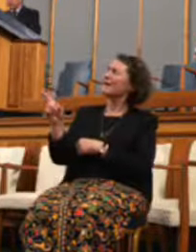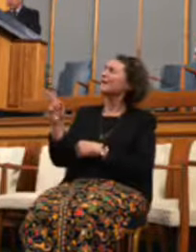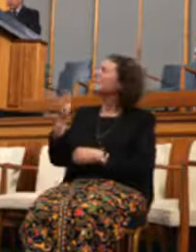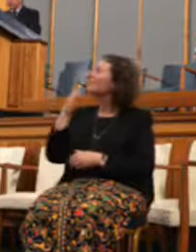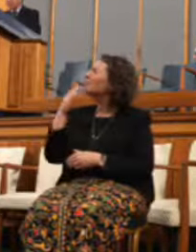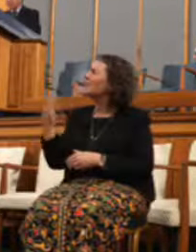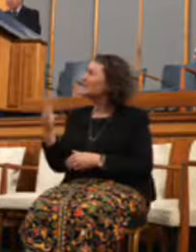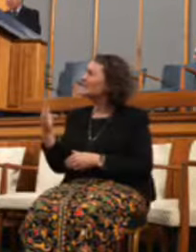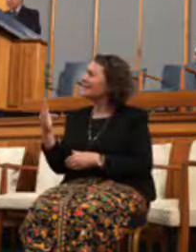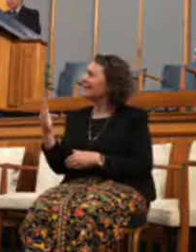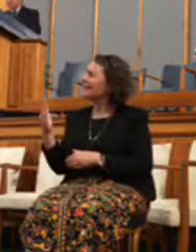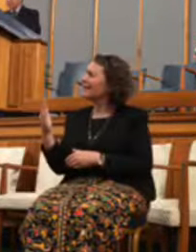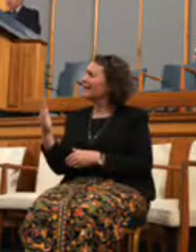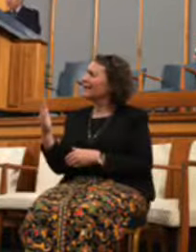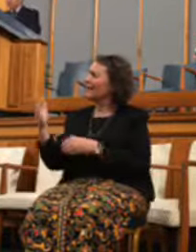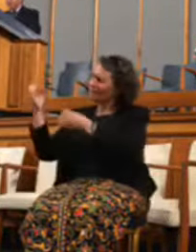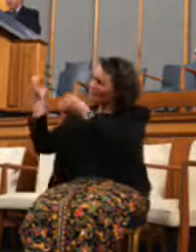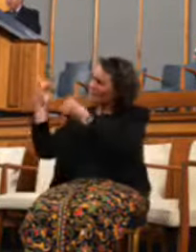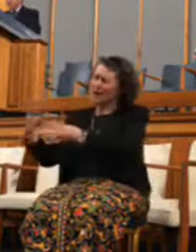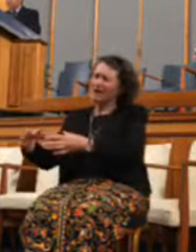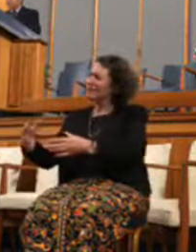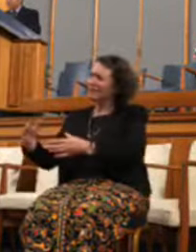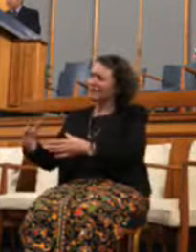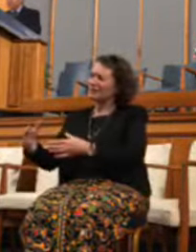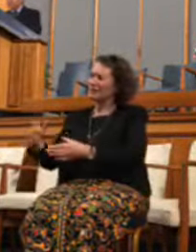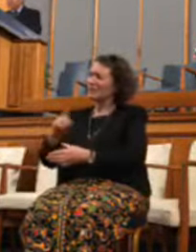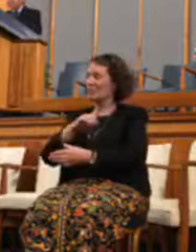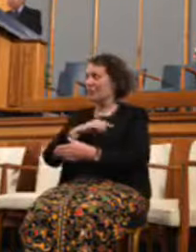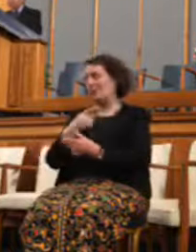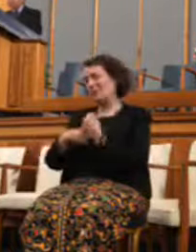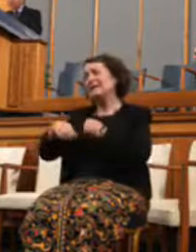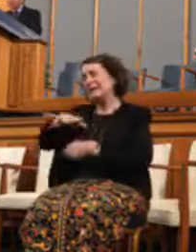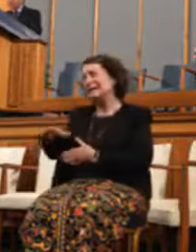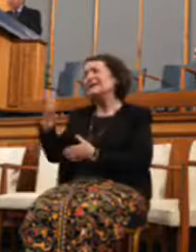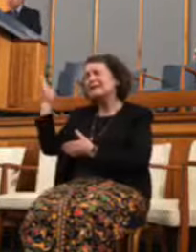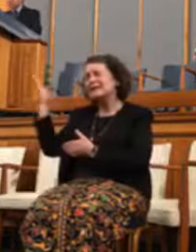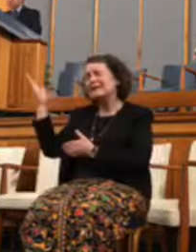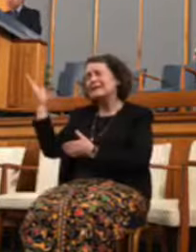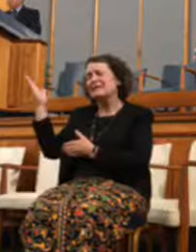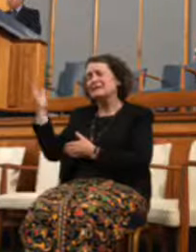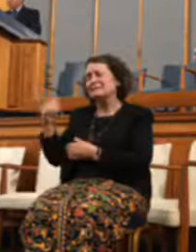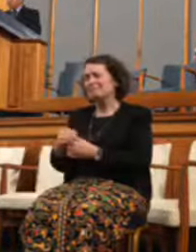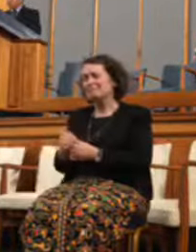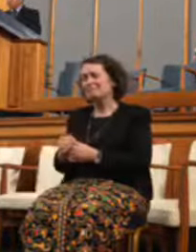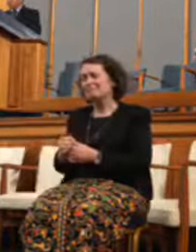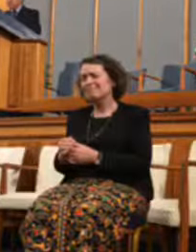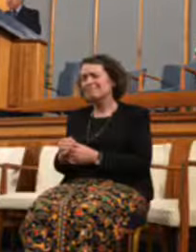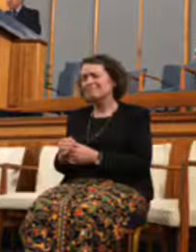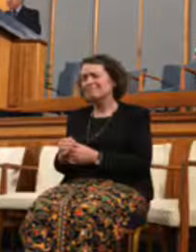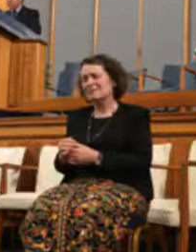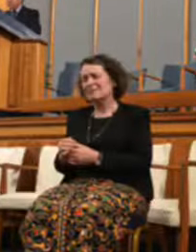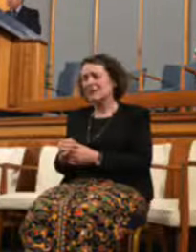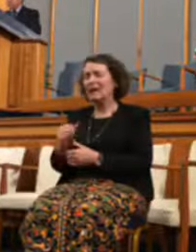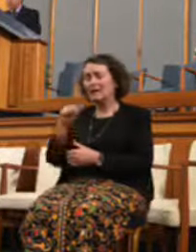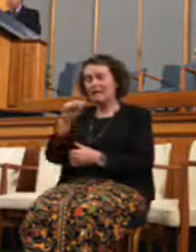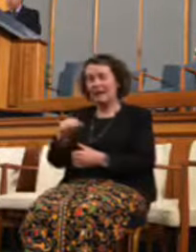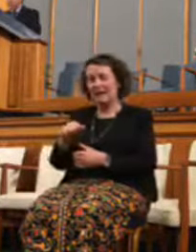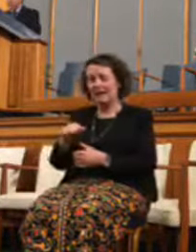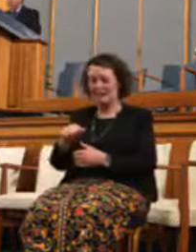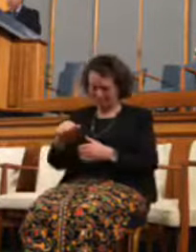to ourselves. We have that animal part in us which will lead us